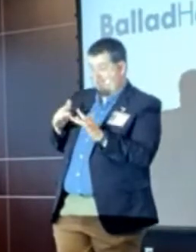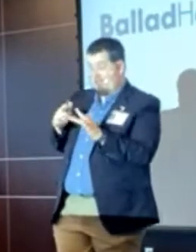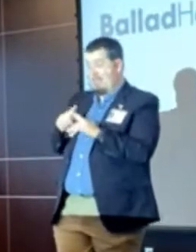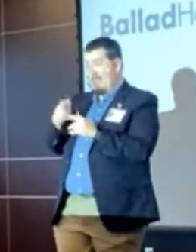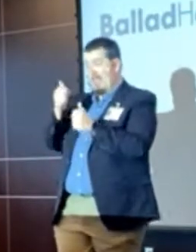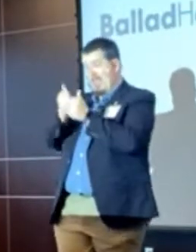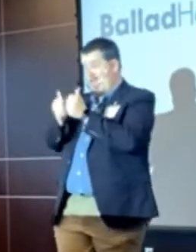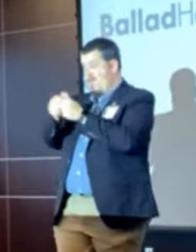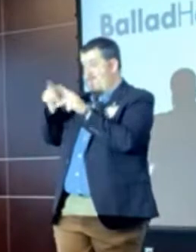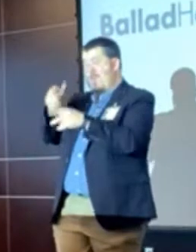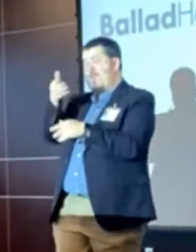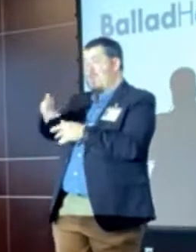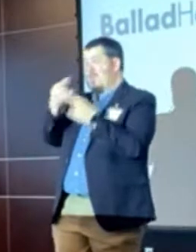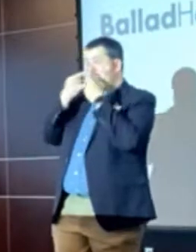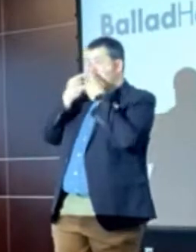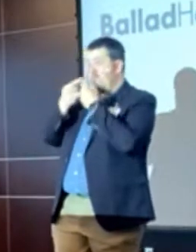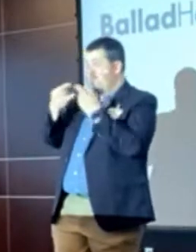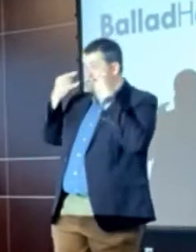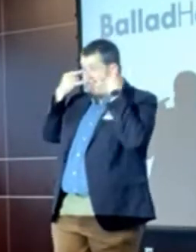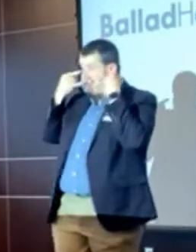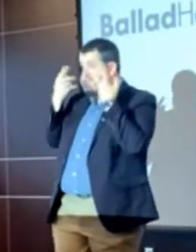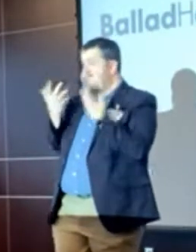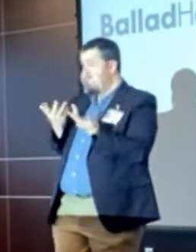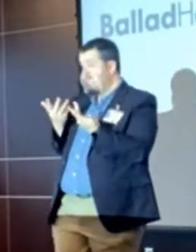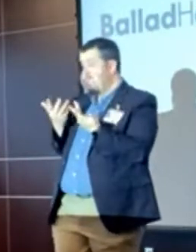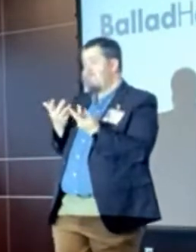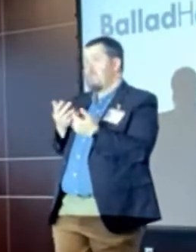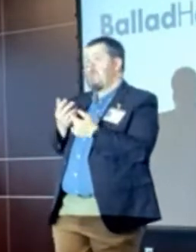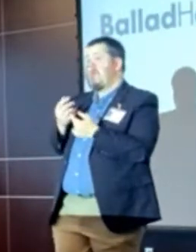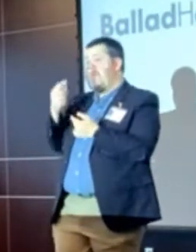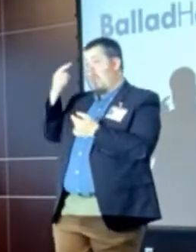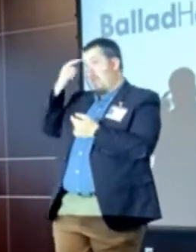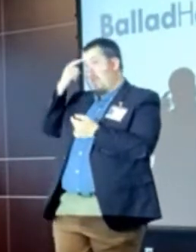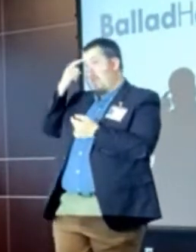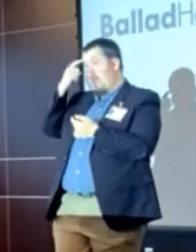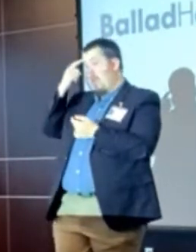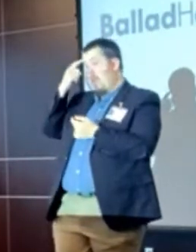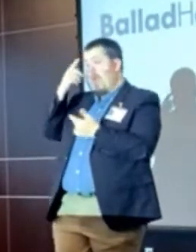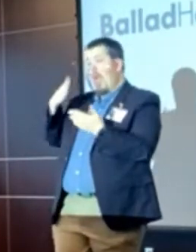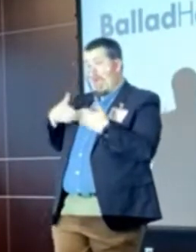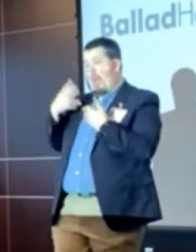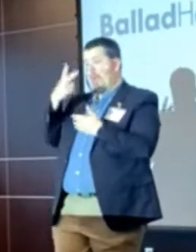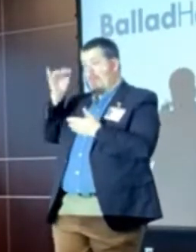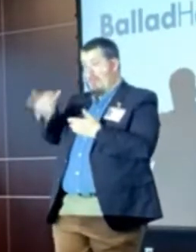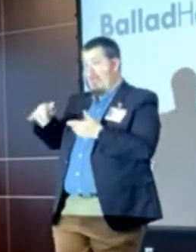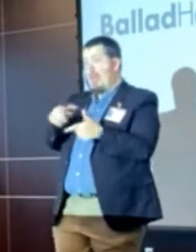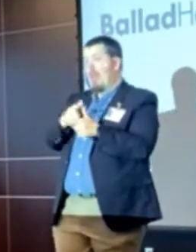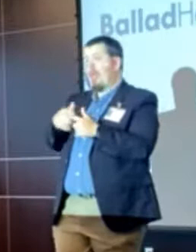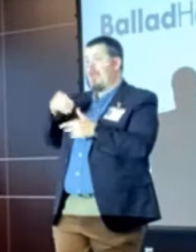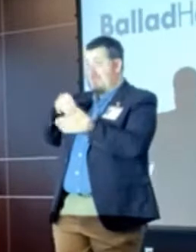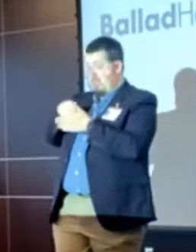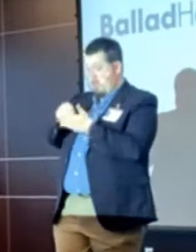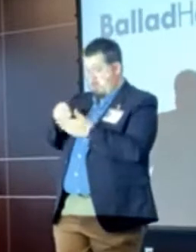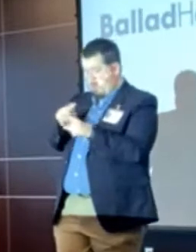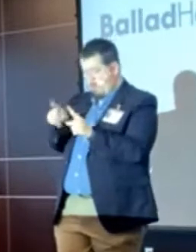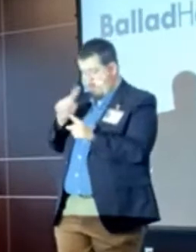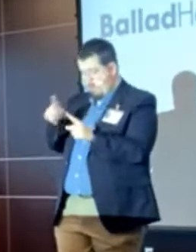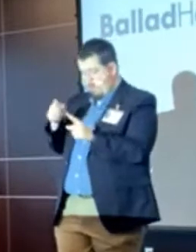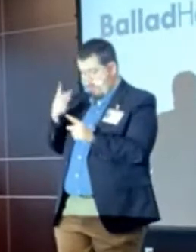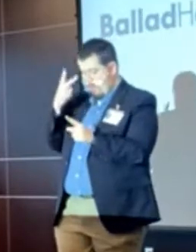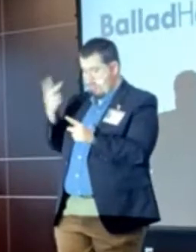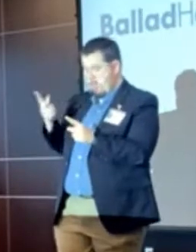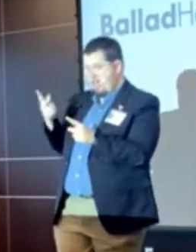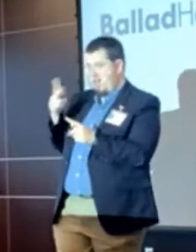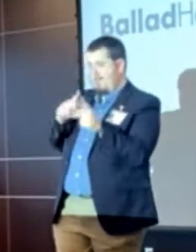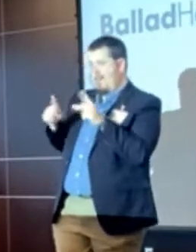but every single person there had on a mask. I thought I was happy to see that. It was inside. And so I think we're